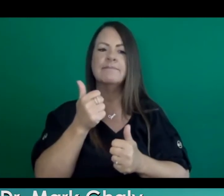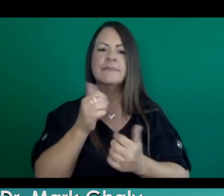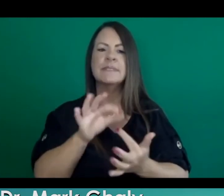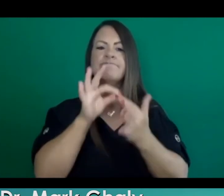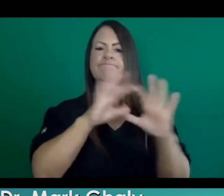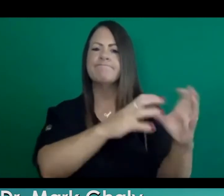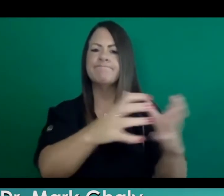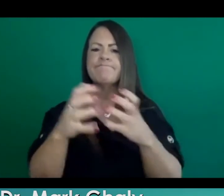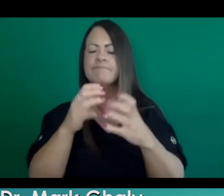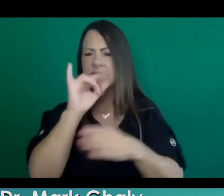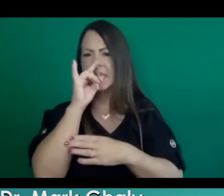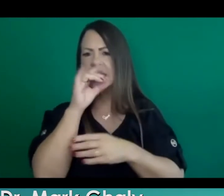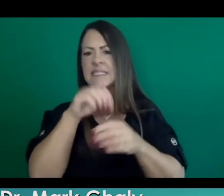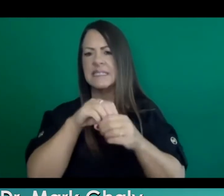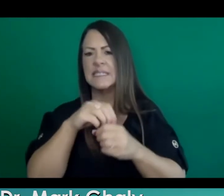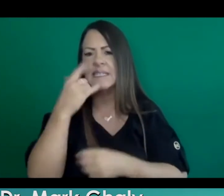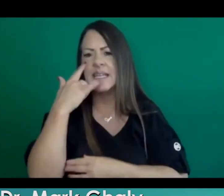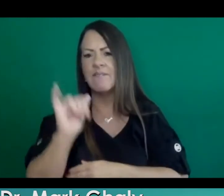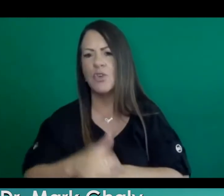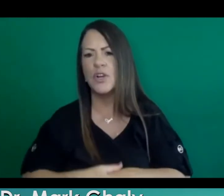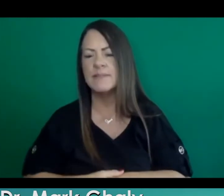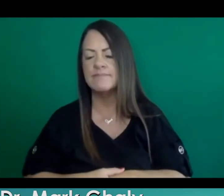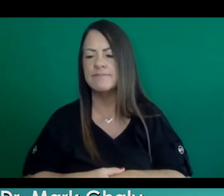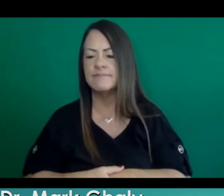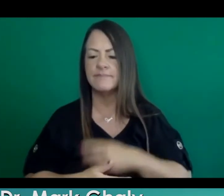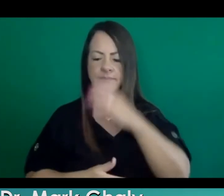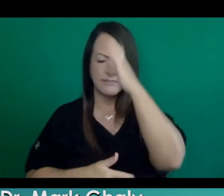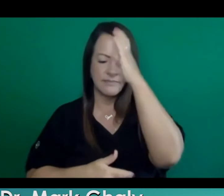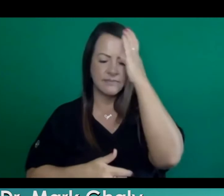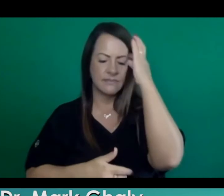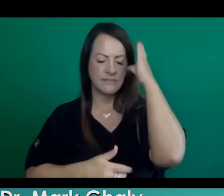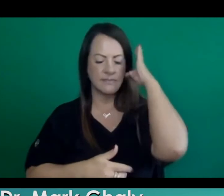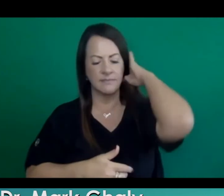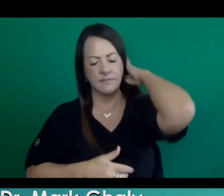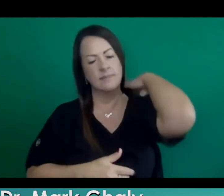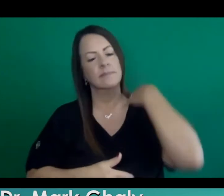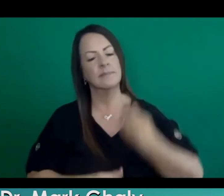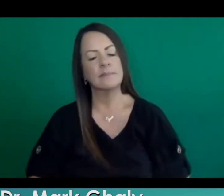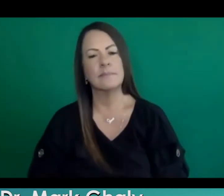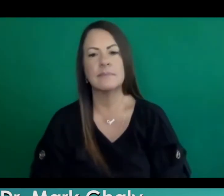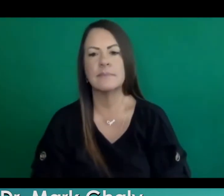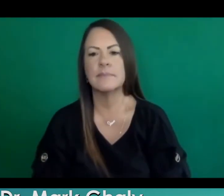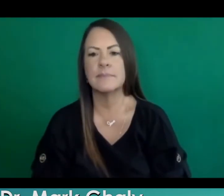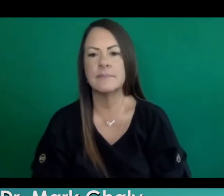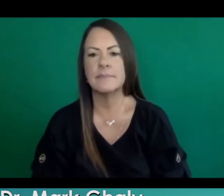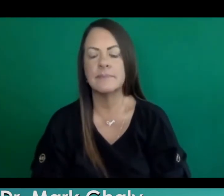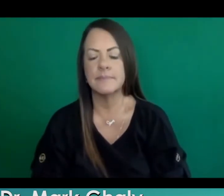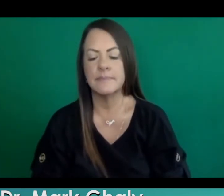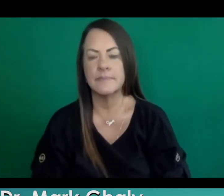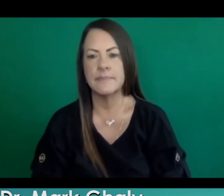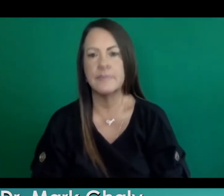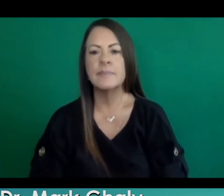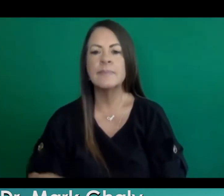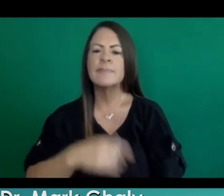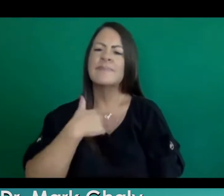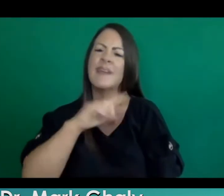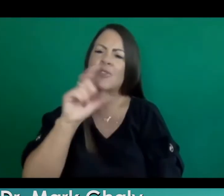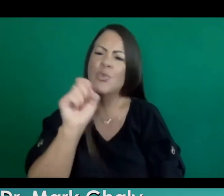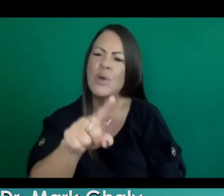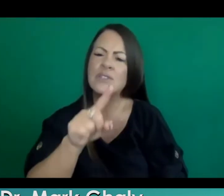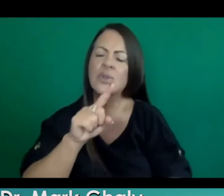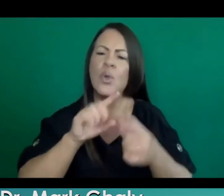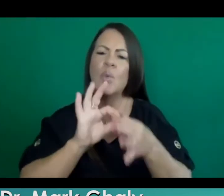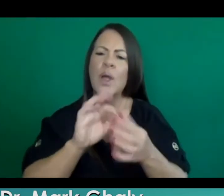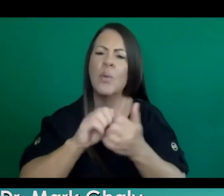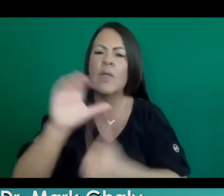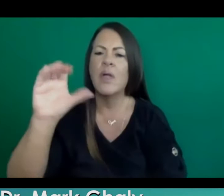Colliver, Board of Health. Hi, Dr. Ghaly. Thanks for taking my question. I'd like to ask about contact tracing. It seems